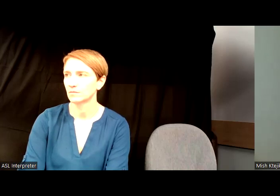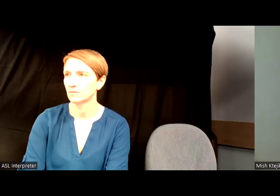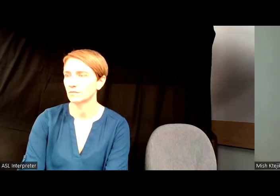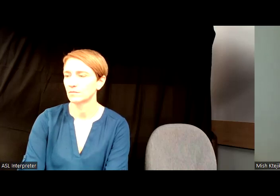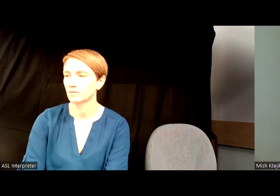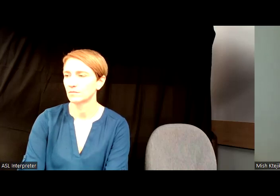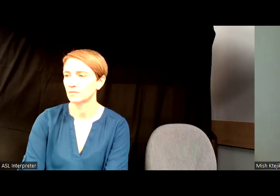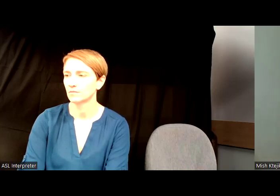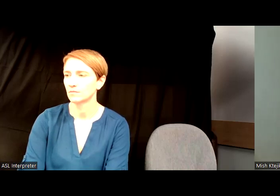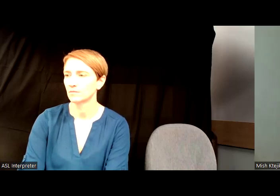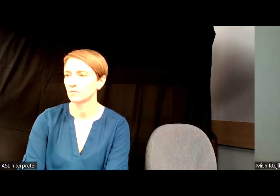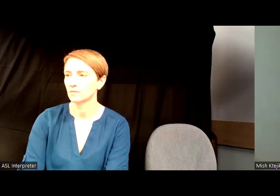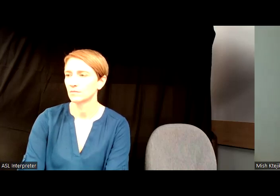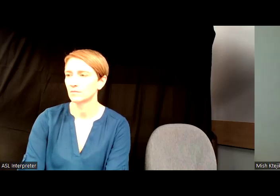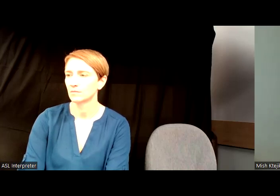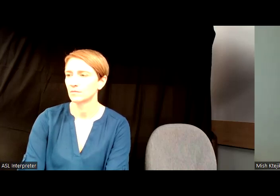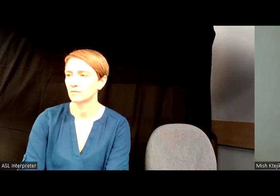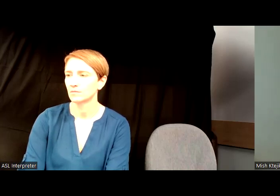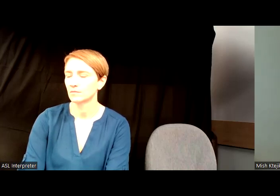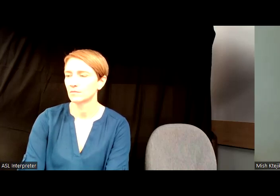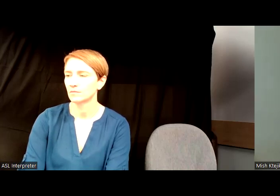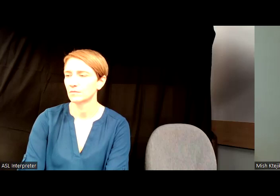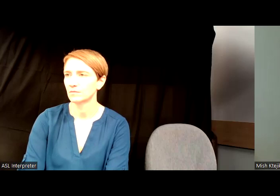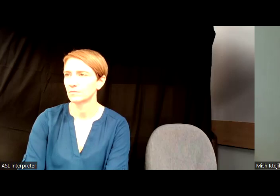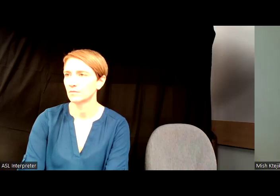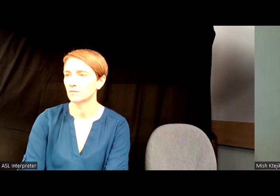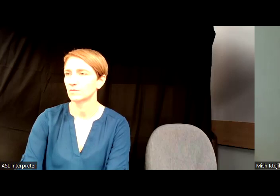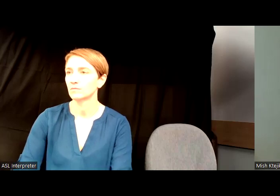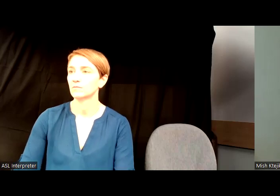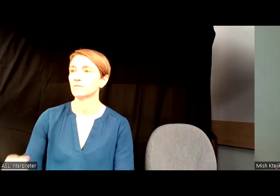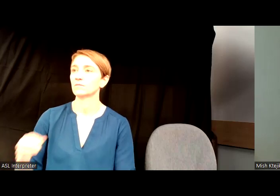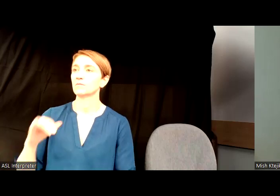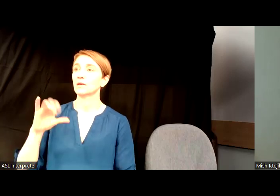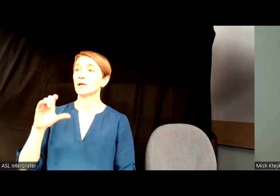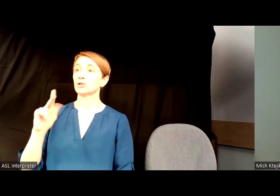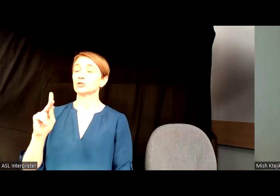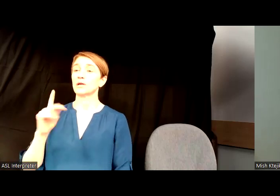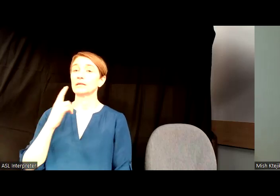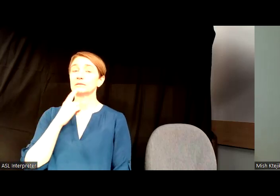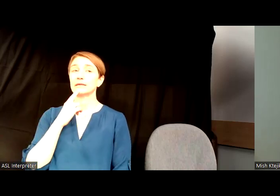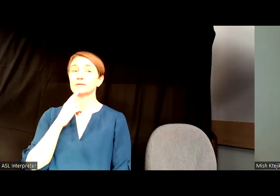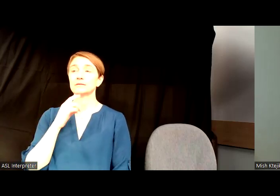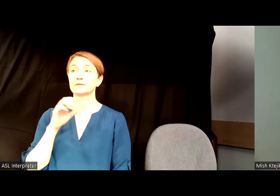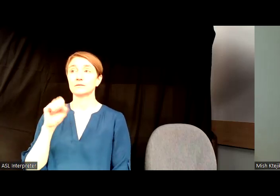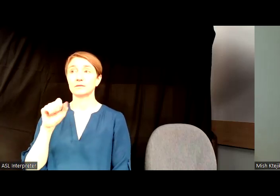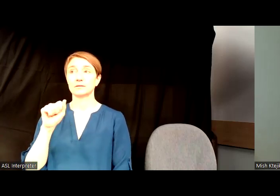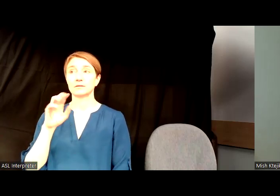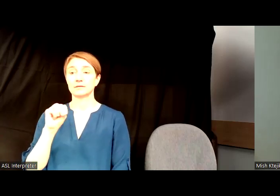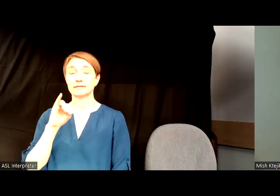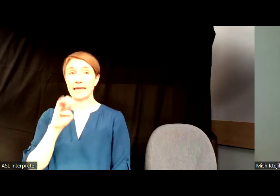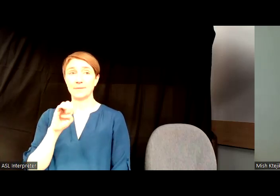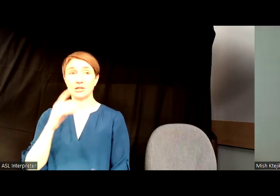for maybe a specialty license? What that process would look like. Jack, this is Sammy.